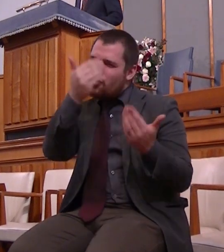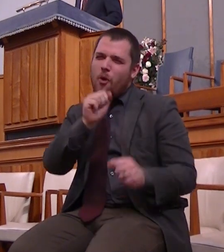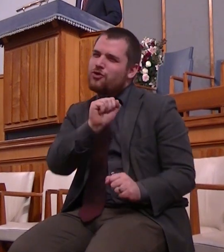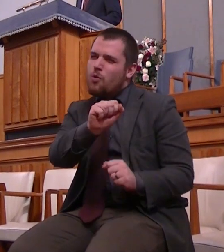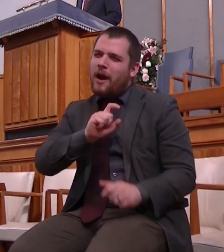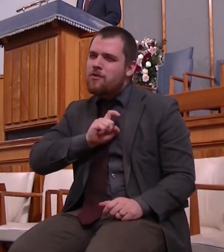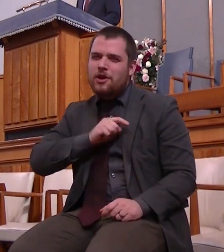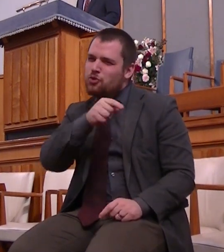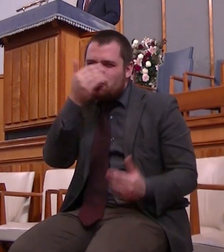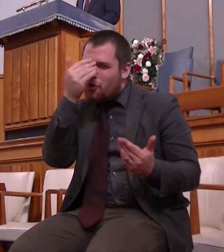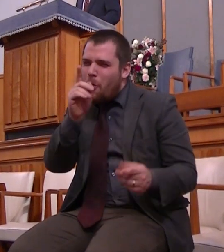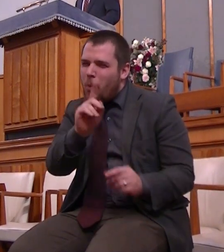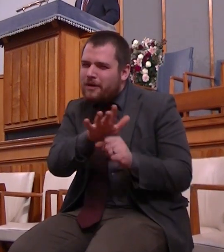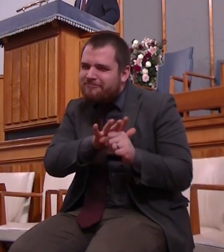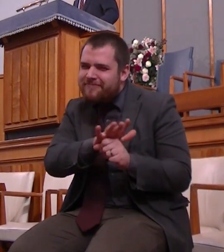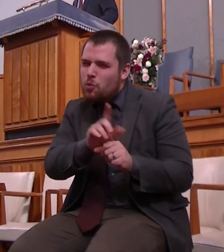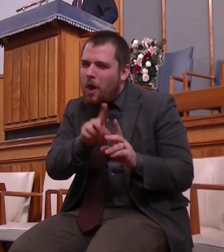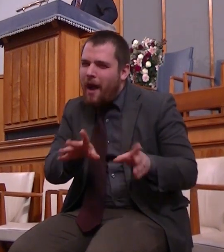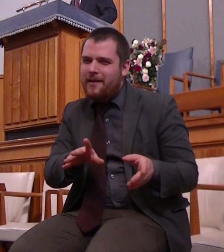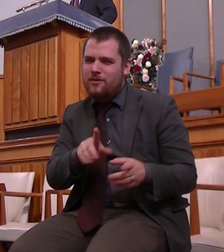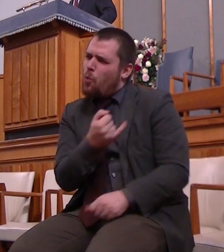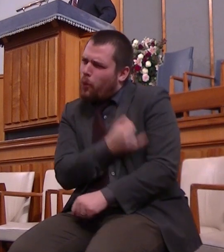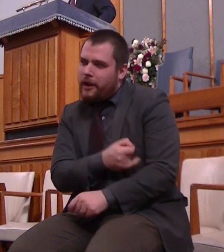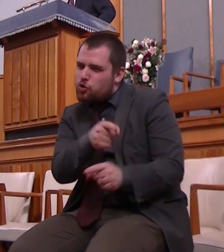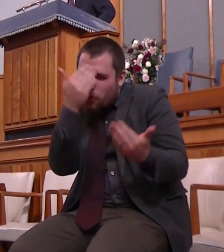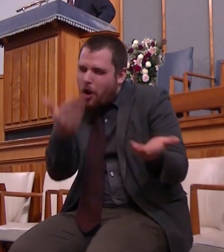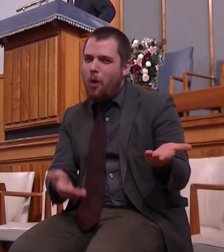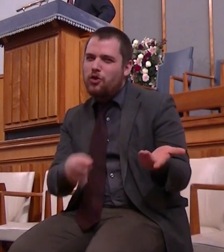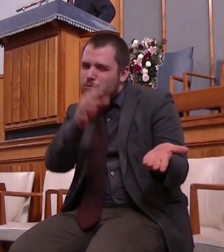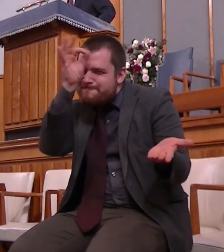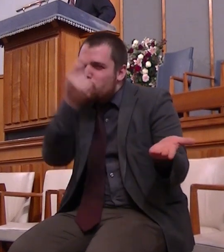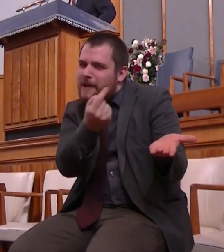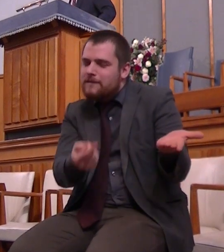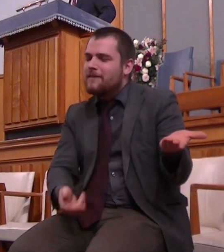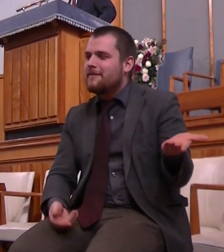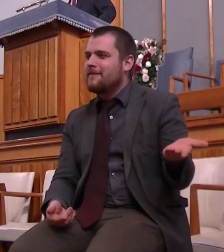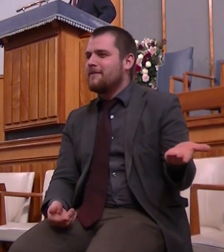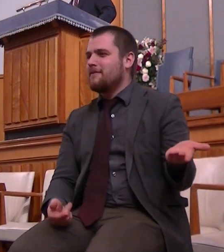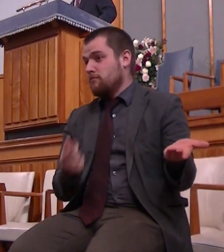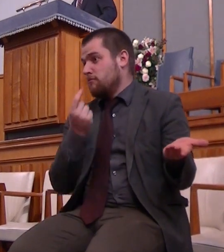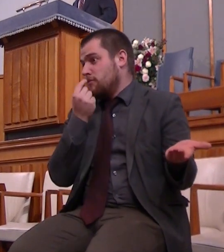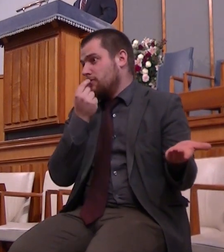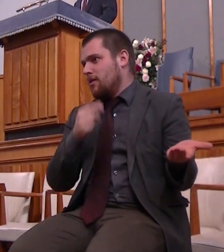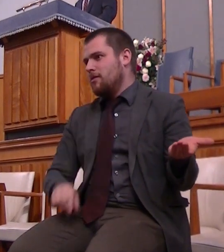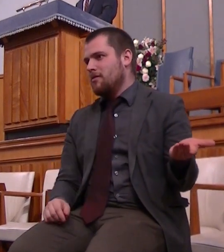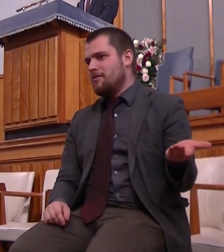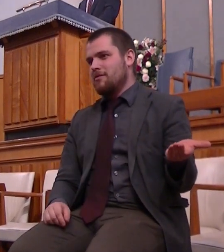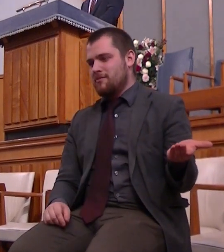his tendencies. He doesn't know what he can do. He doesn't know himself and his